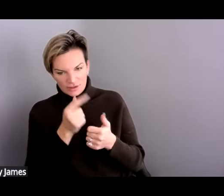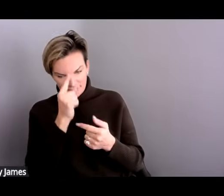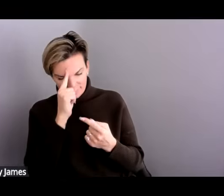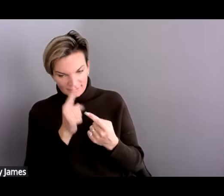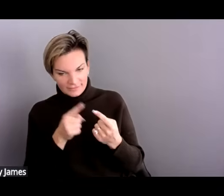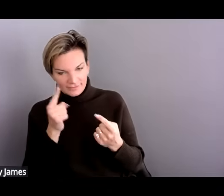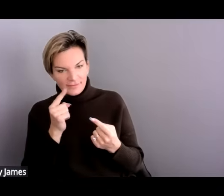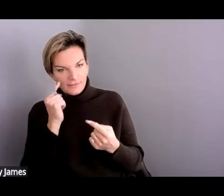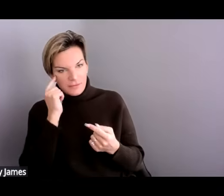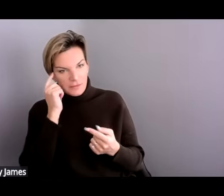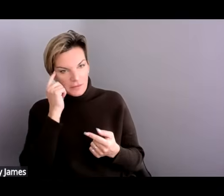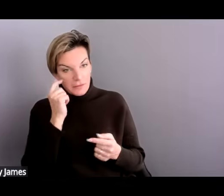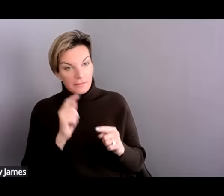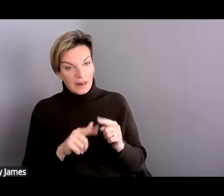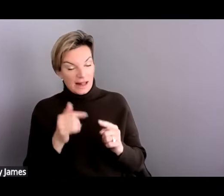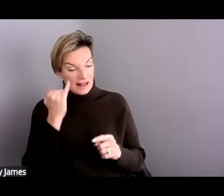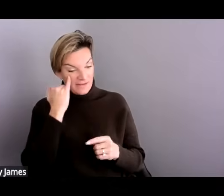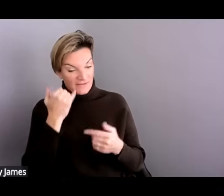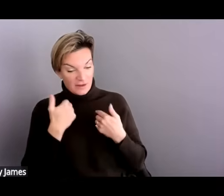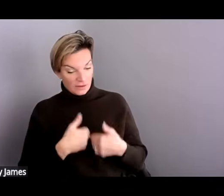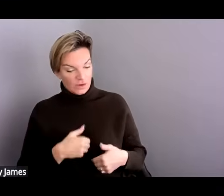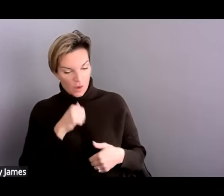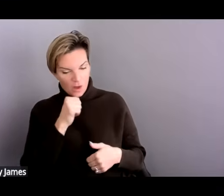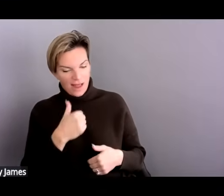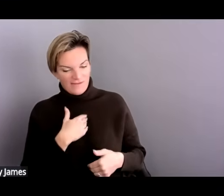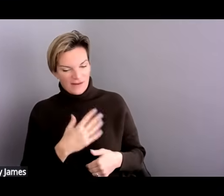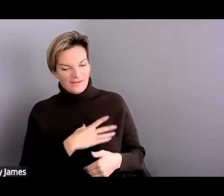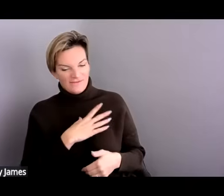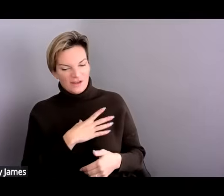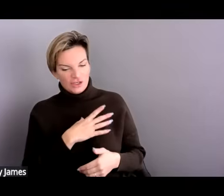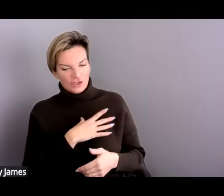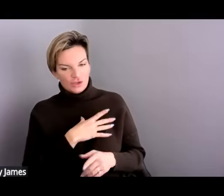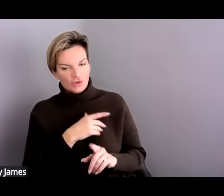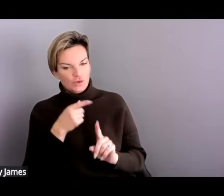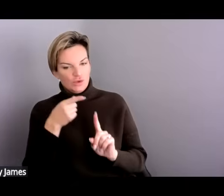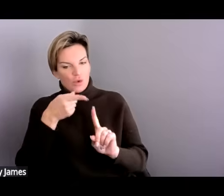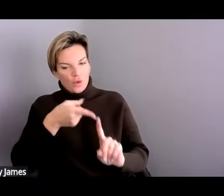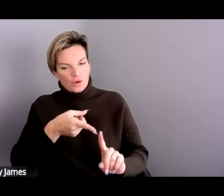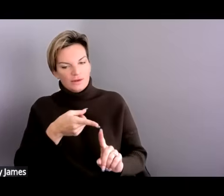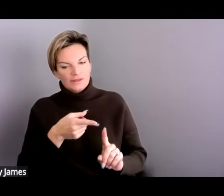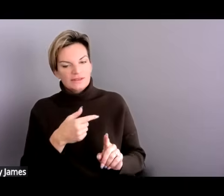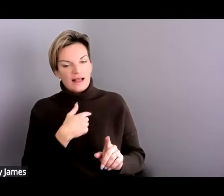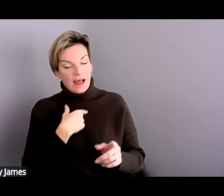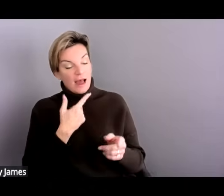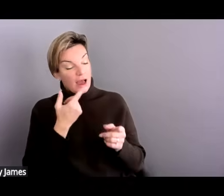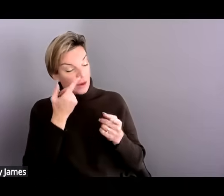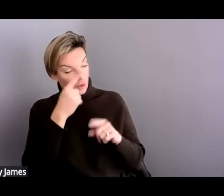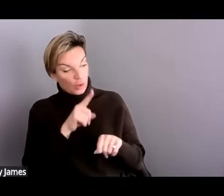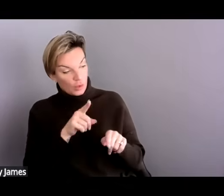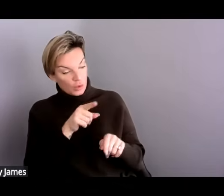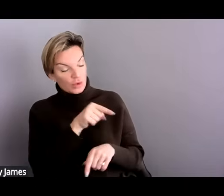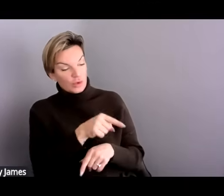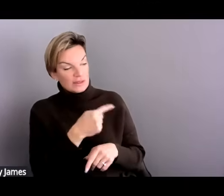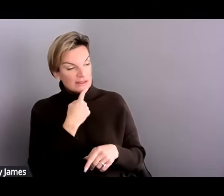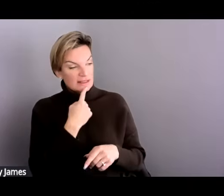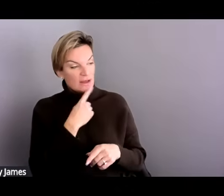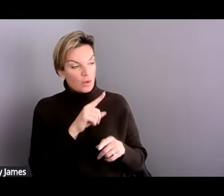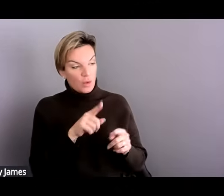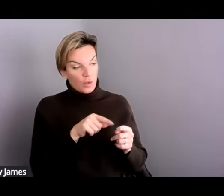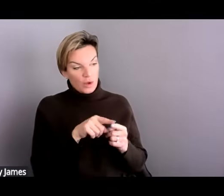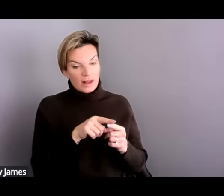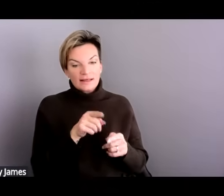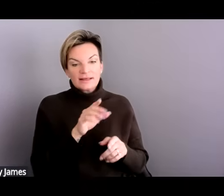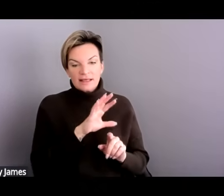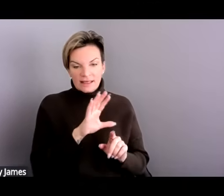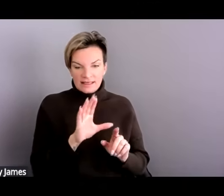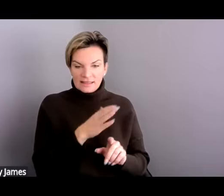challenger doesn't have an official source, but what you're saying, and I agree with you, is that when the challenge appears to be